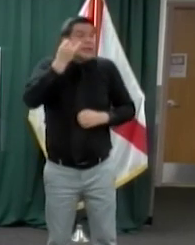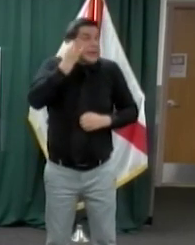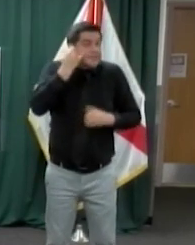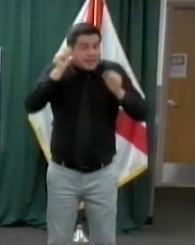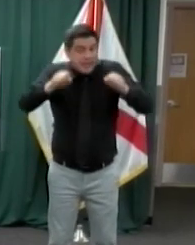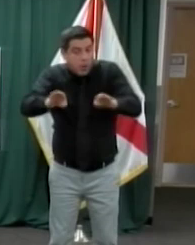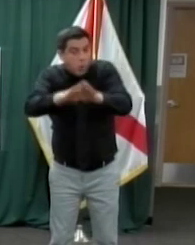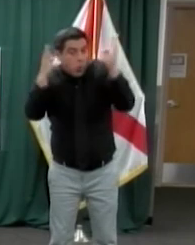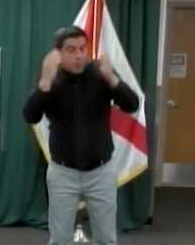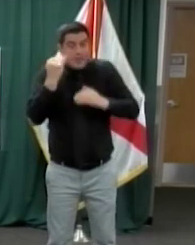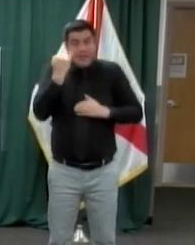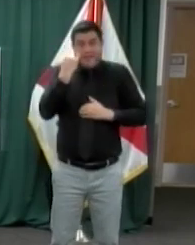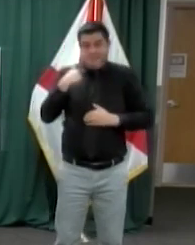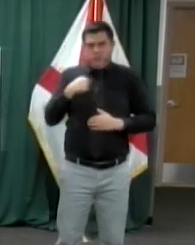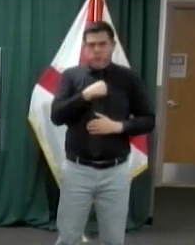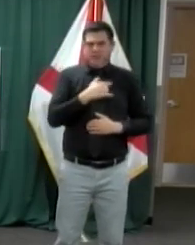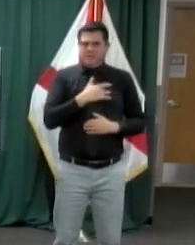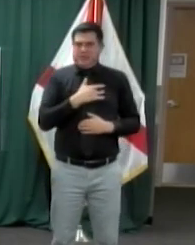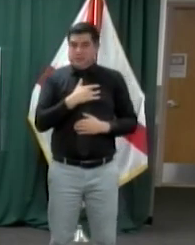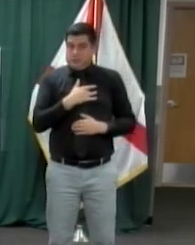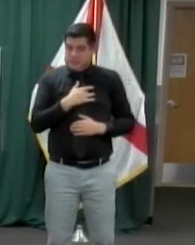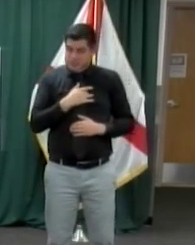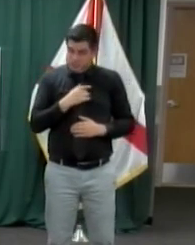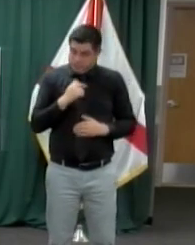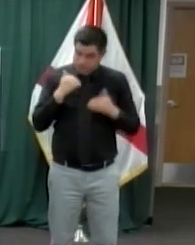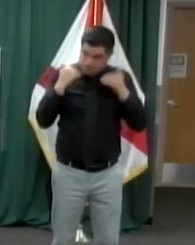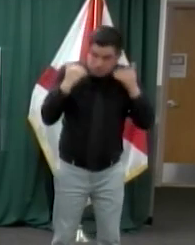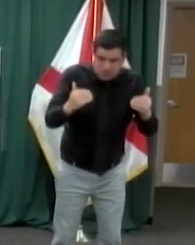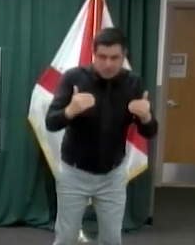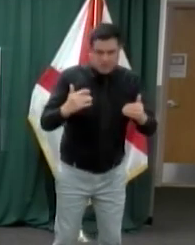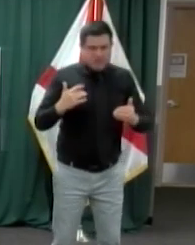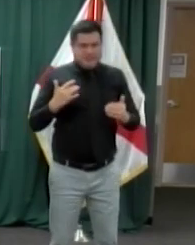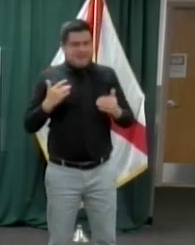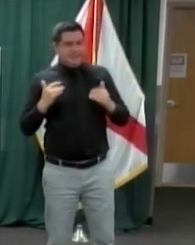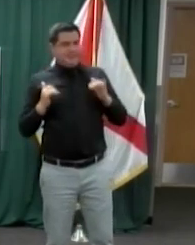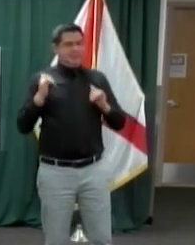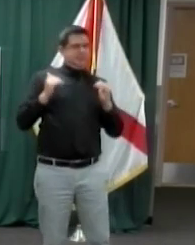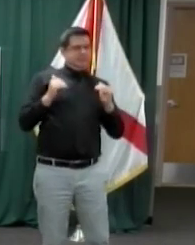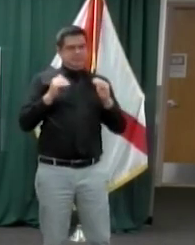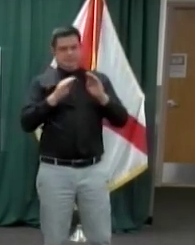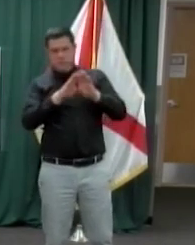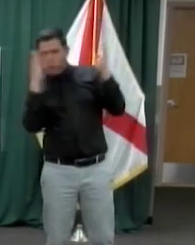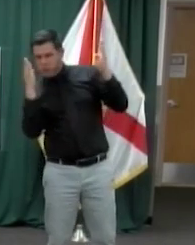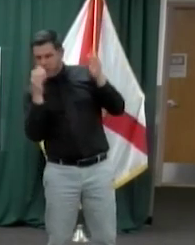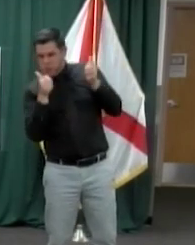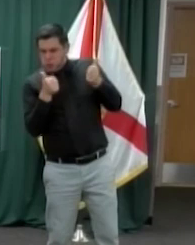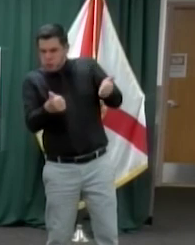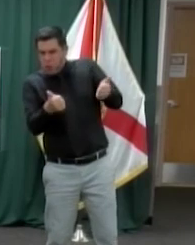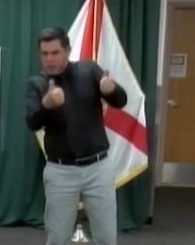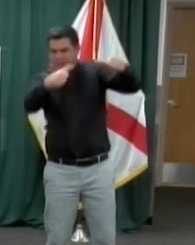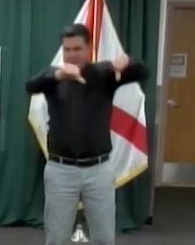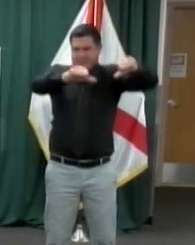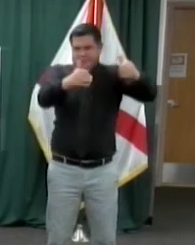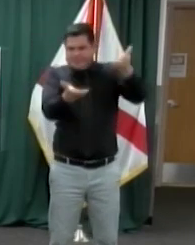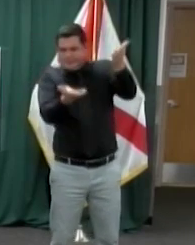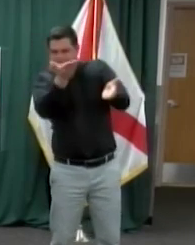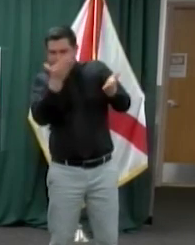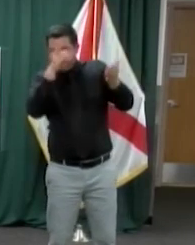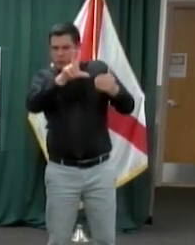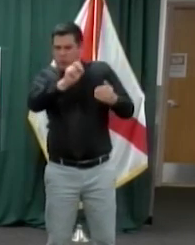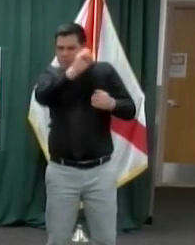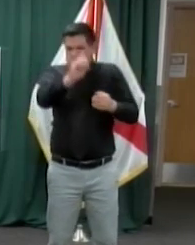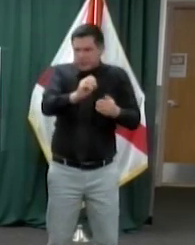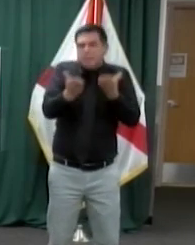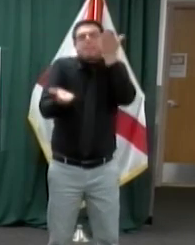can do things under those orders, we certainly will collaborate with all of our partners. But first and foremost, we're